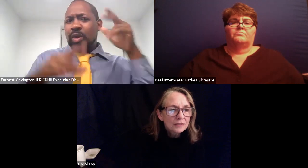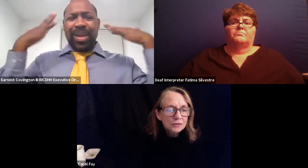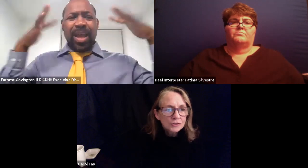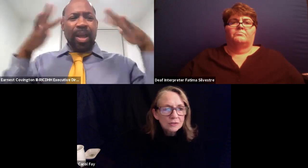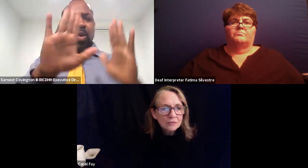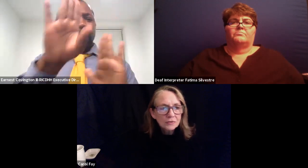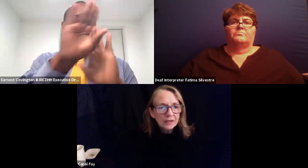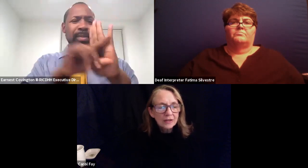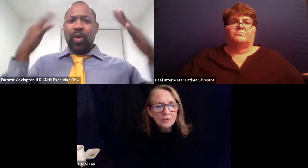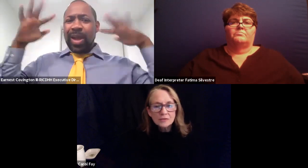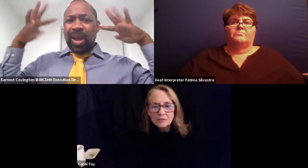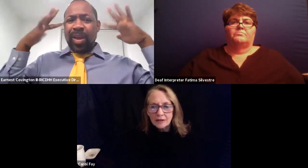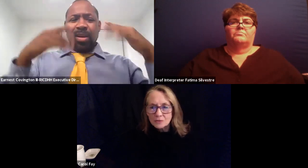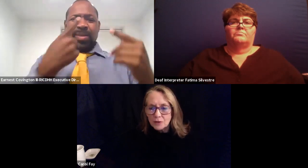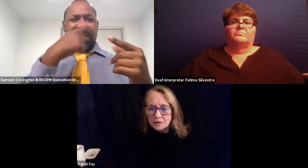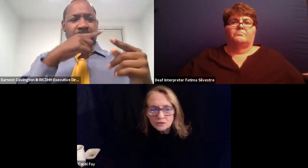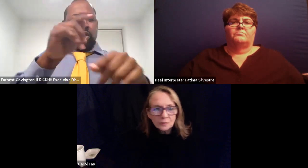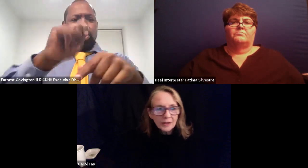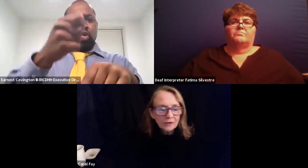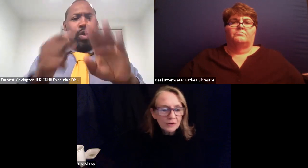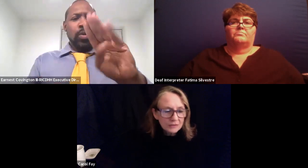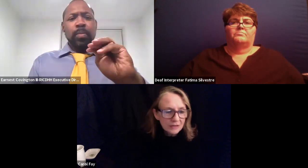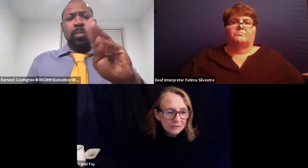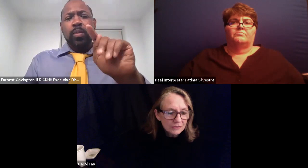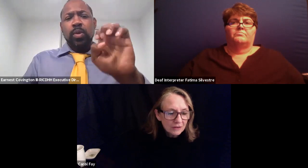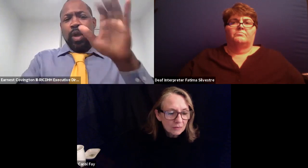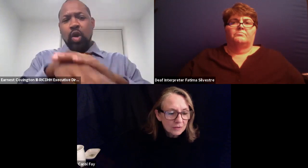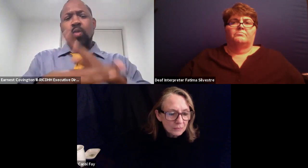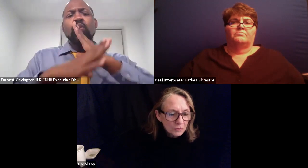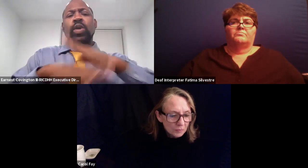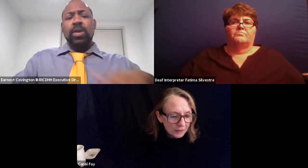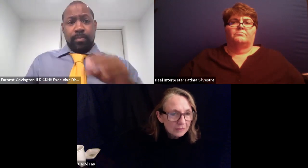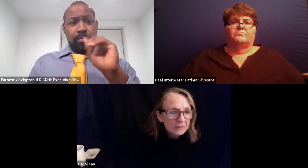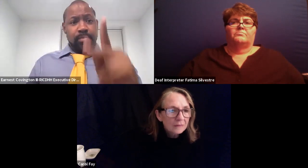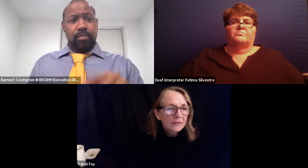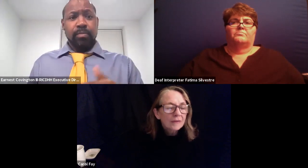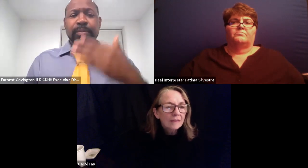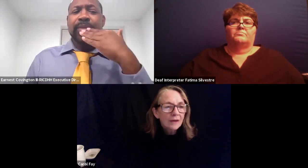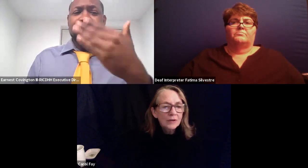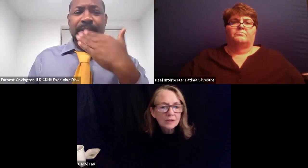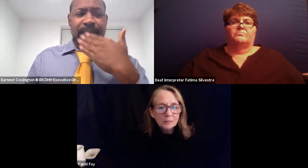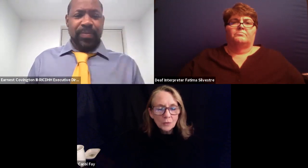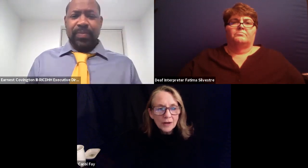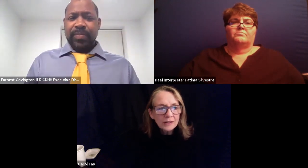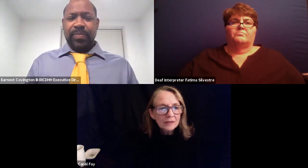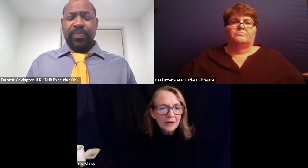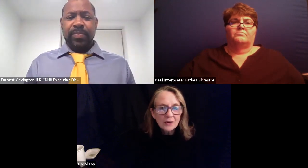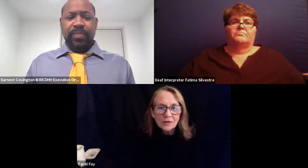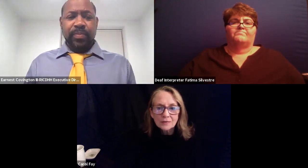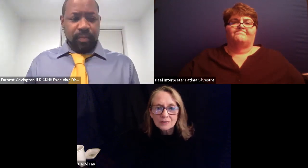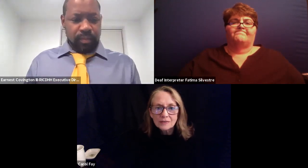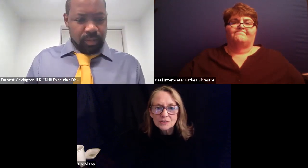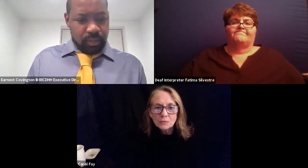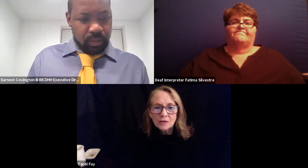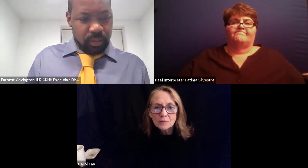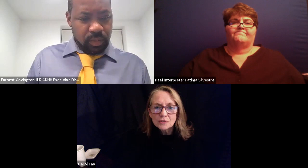ideally, if you could turn off your cameras as well as your background sound, so that would be the mute button. That way it'll be quiet in the